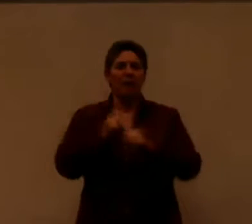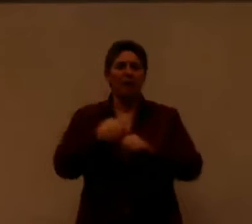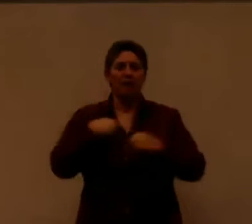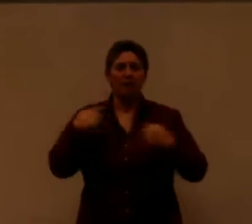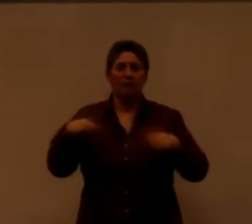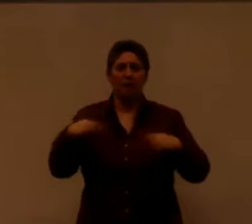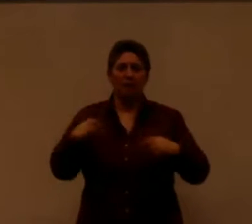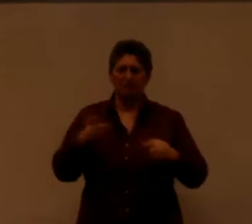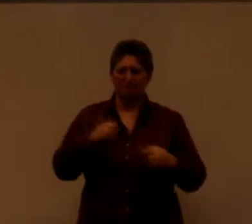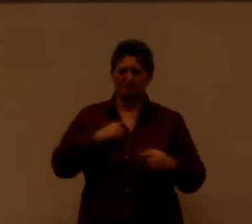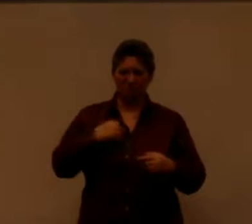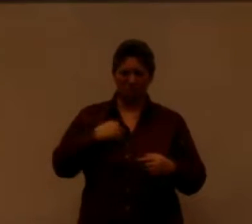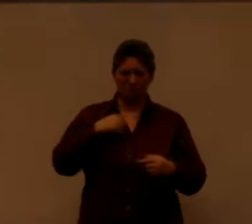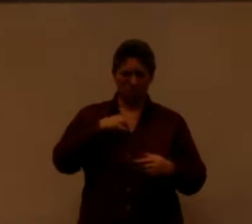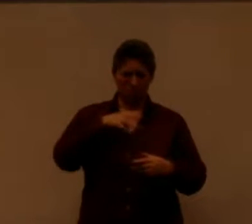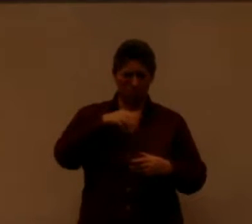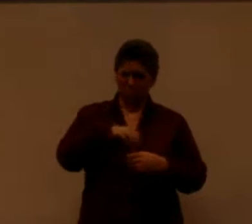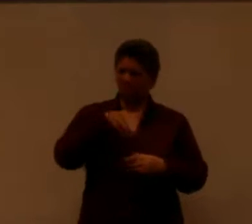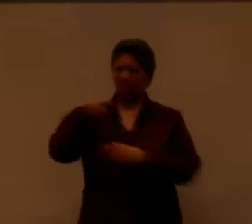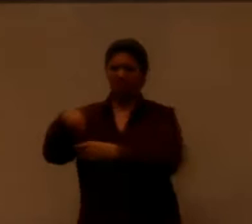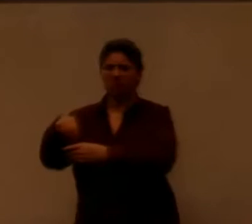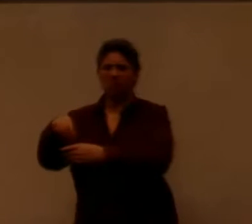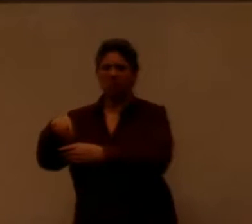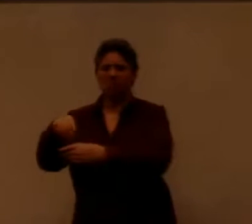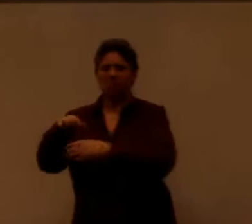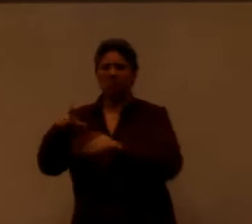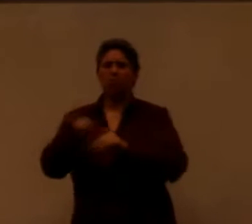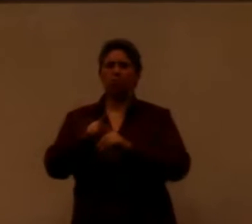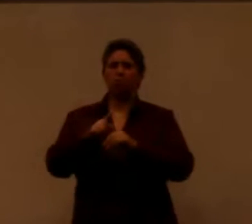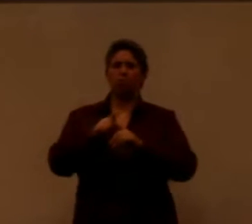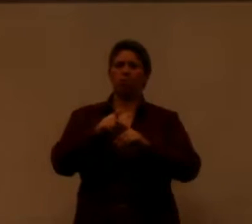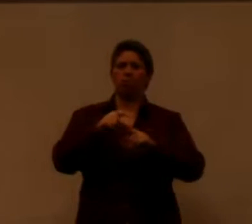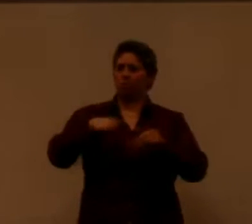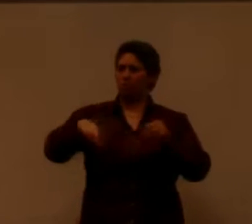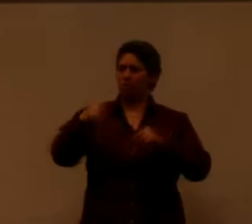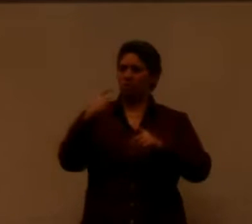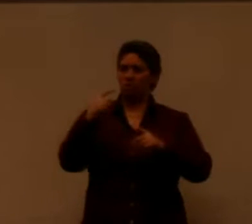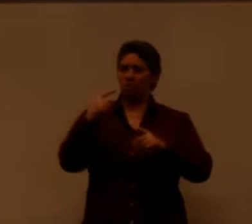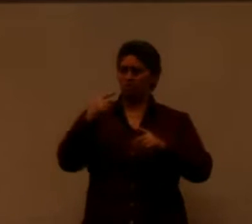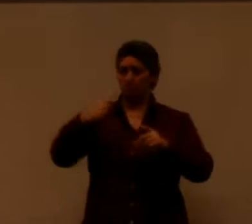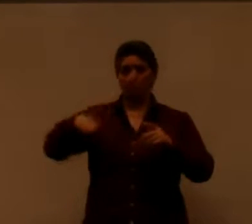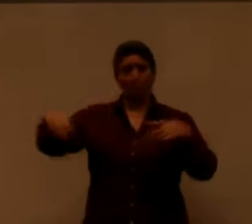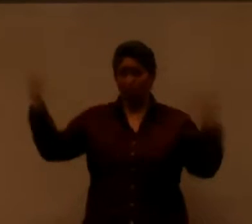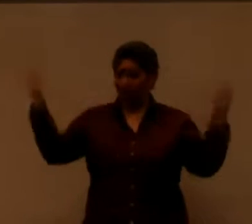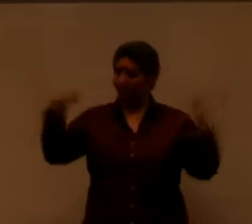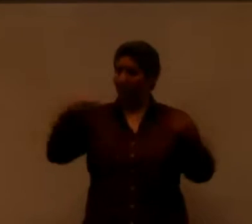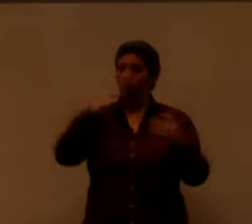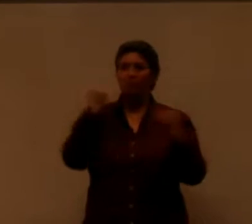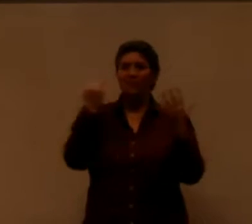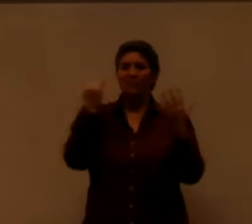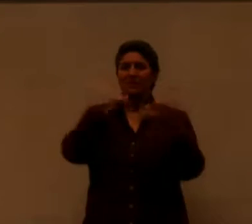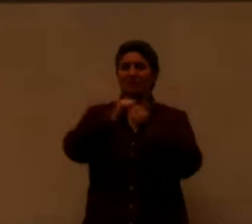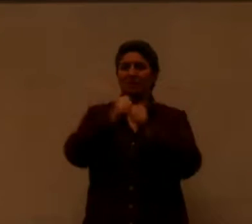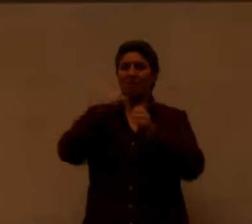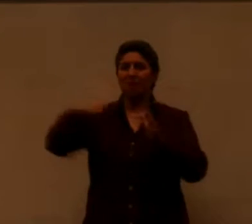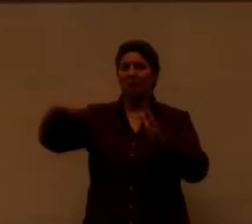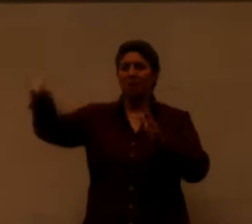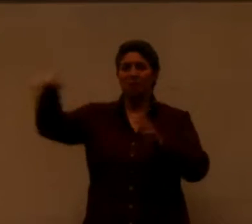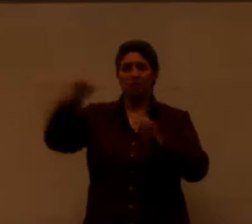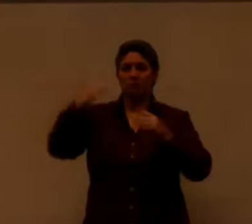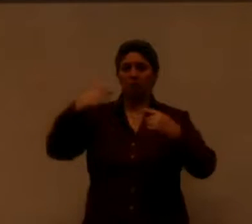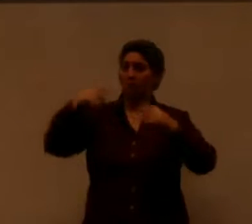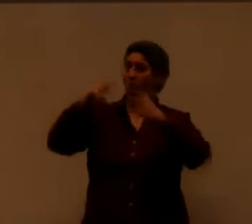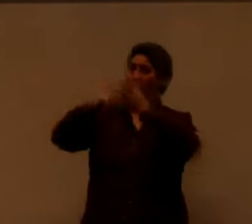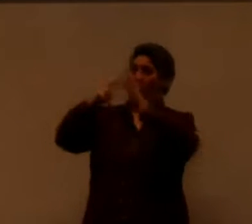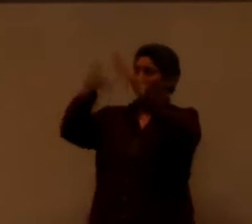BDA, I can't apply to be in the NAG because I've already been involved in this process, so it means that I'm not eligible to apply to be in the NAG.